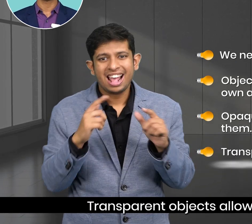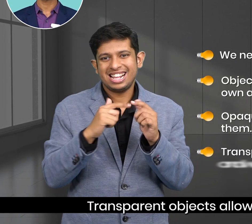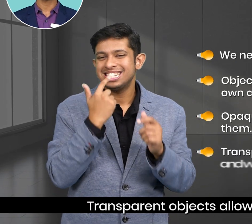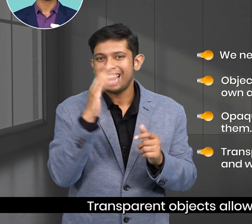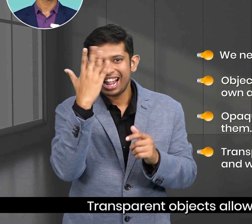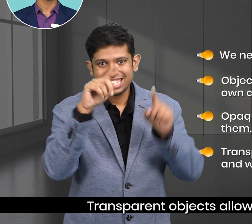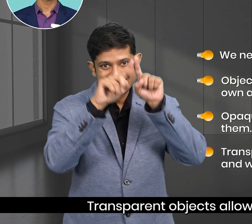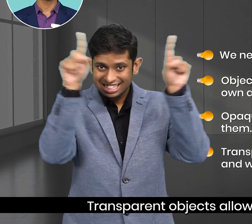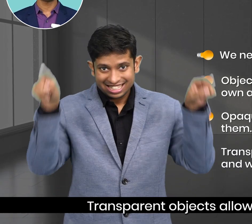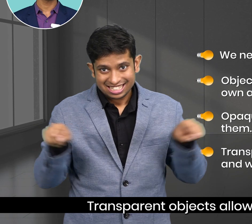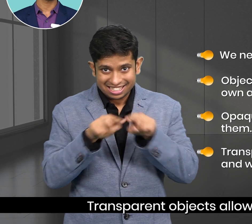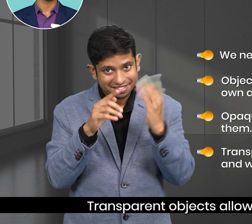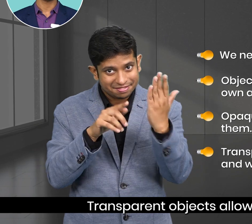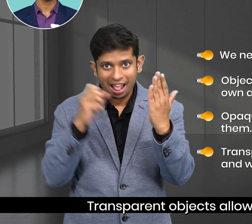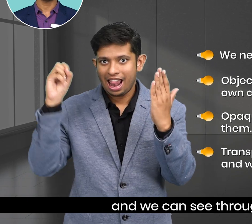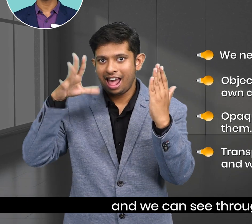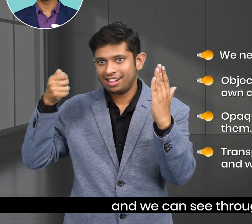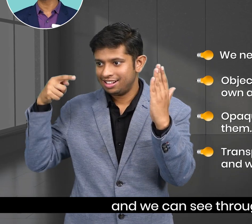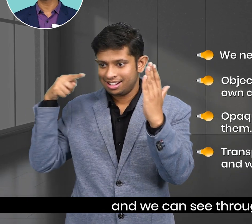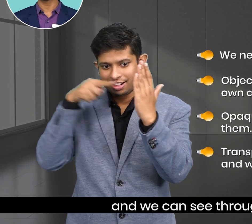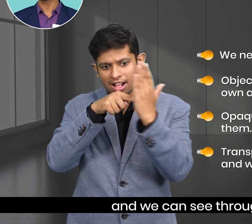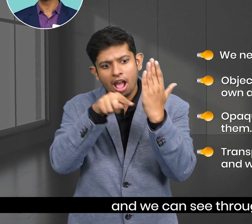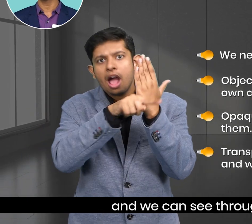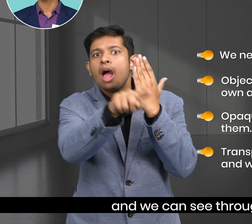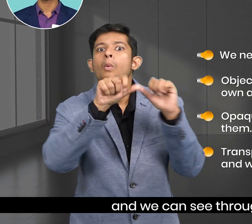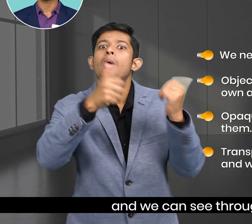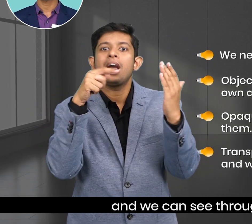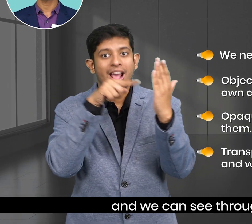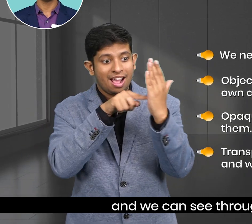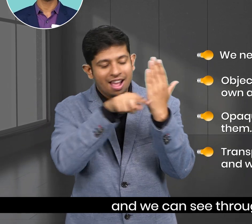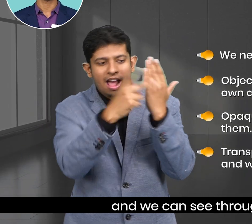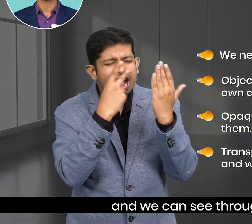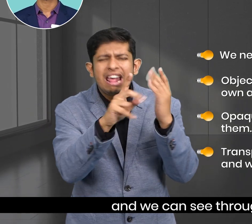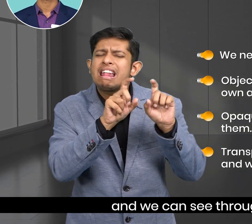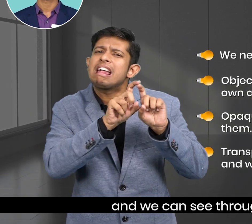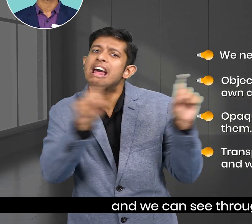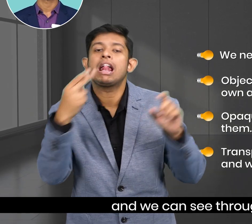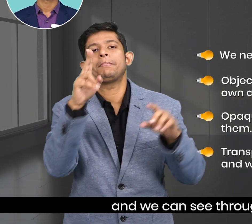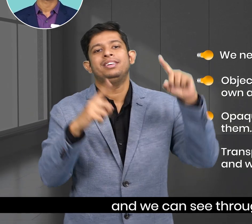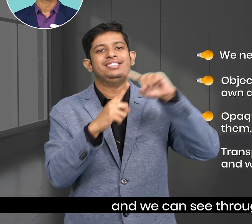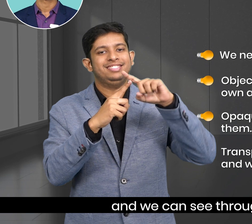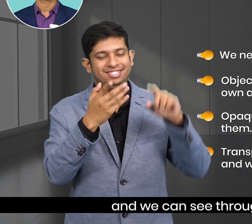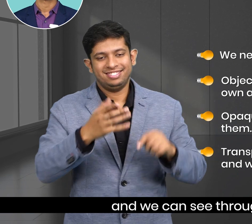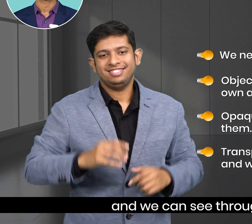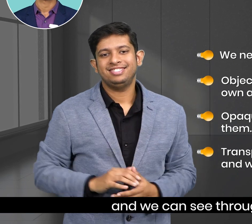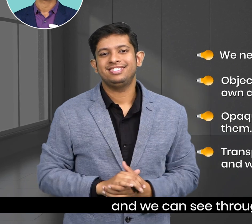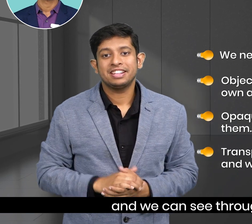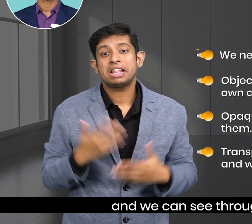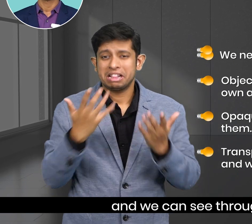Transparent objects allow light to pass through them and we can see through these objects clearly.